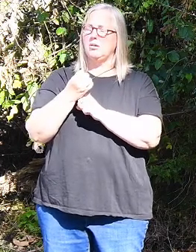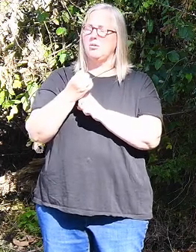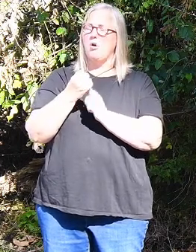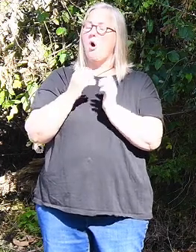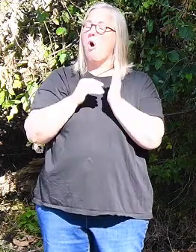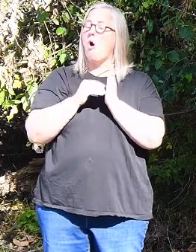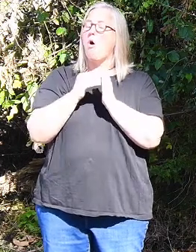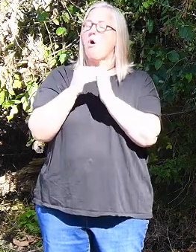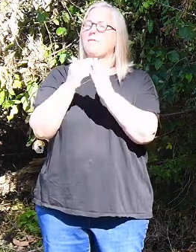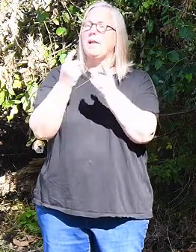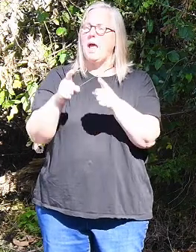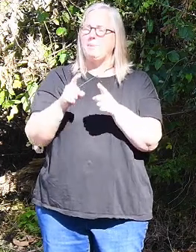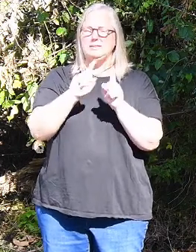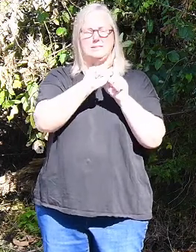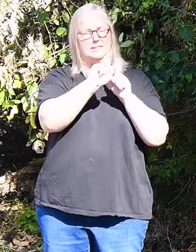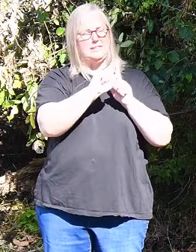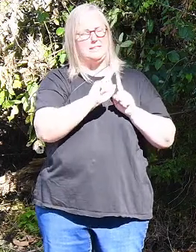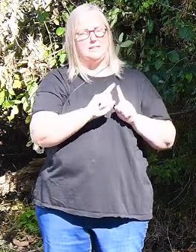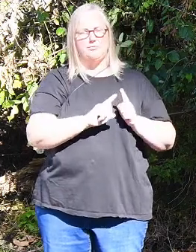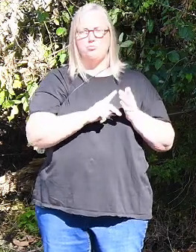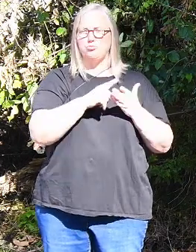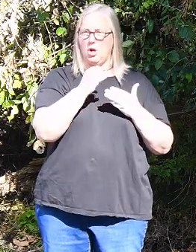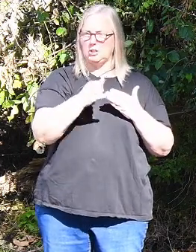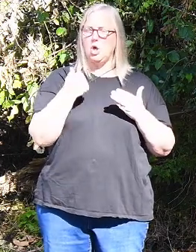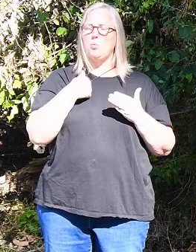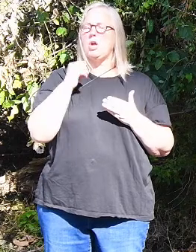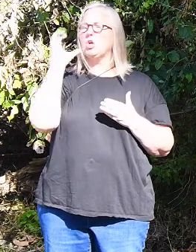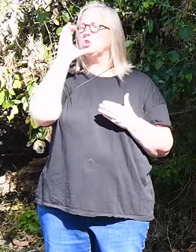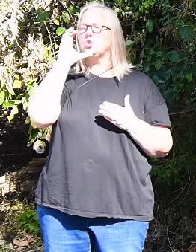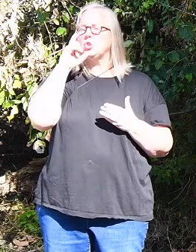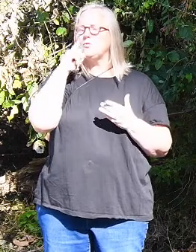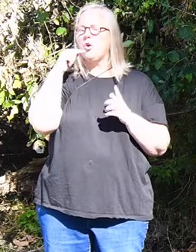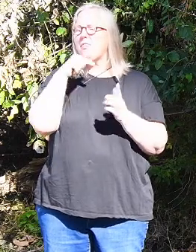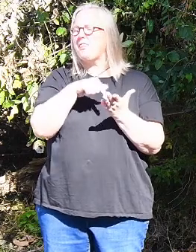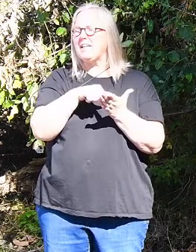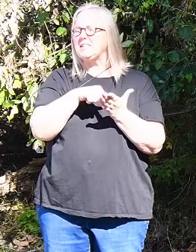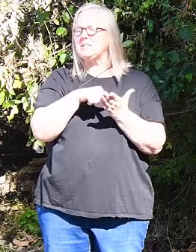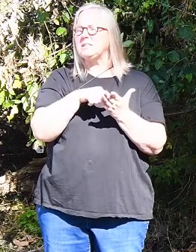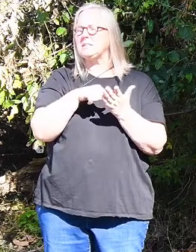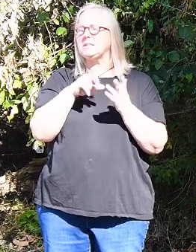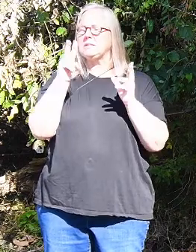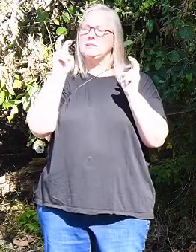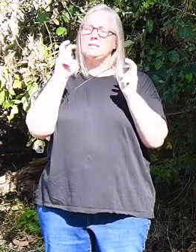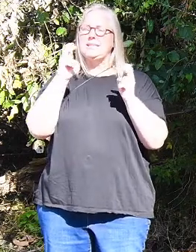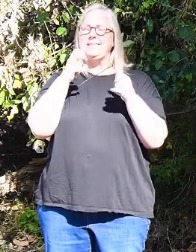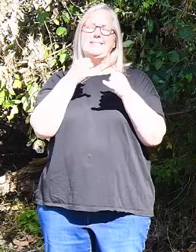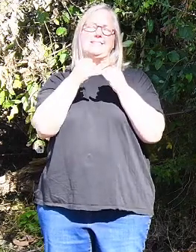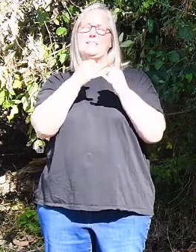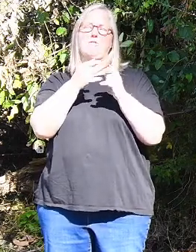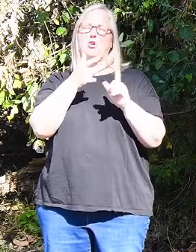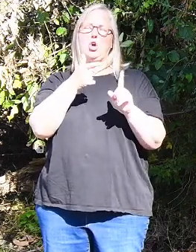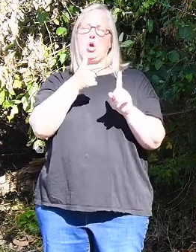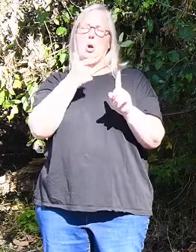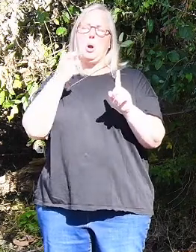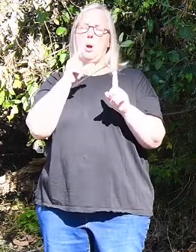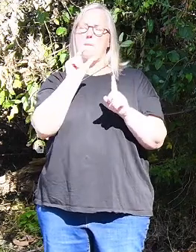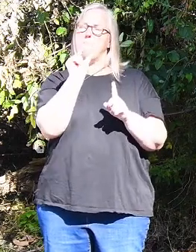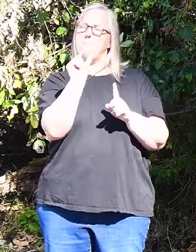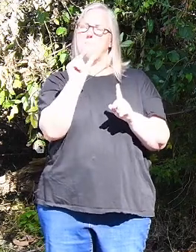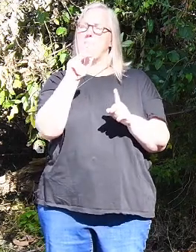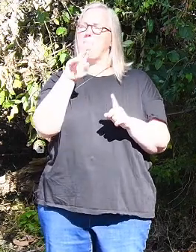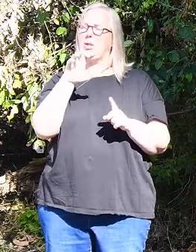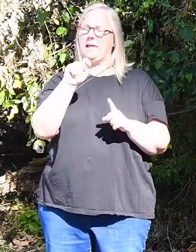often in these different projects, we are on this search for this silver bullet, this one project that will